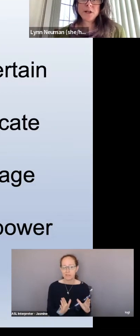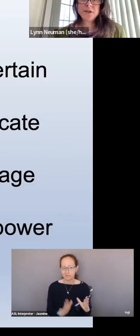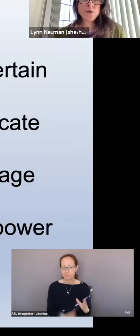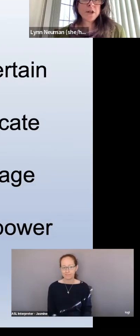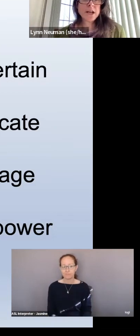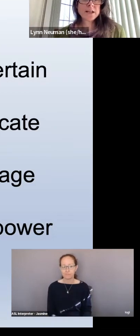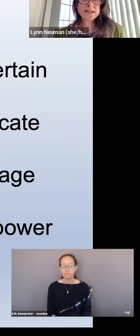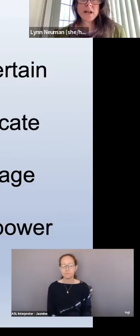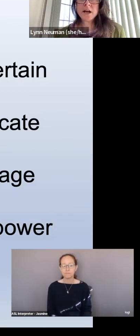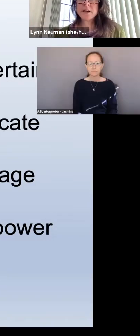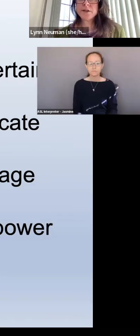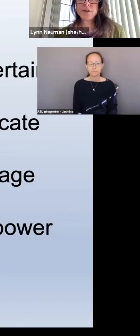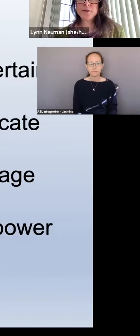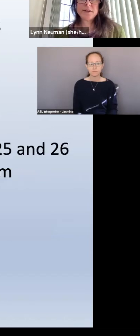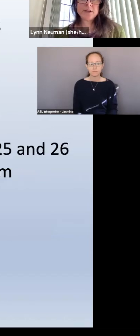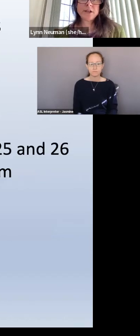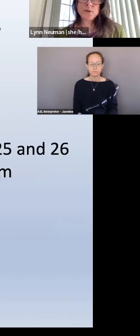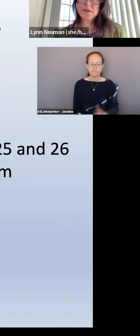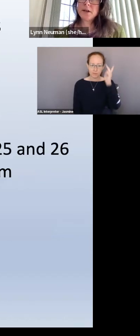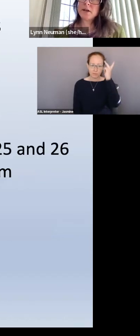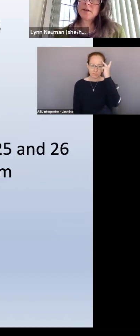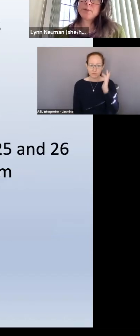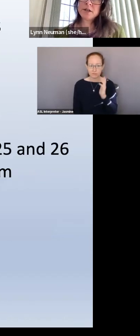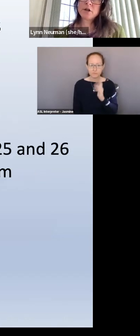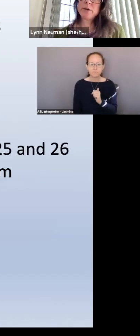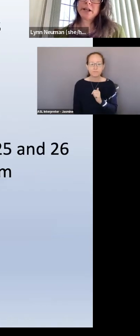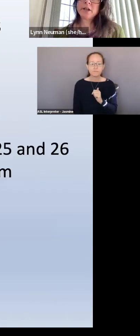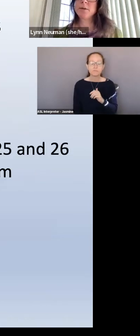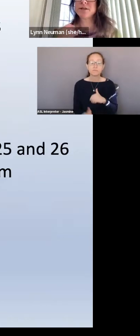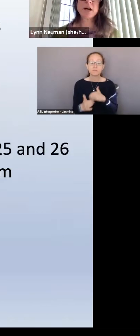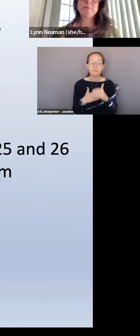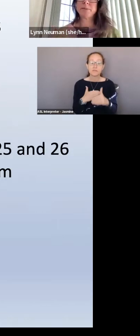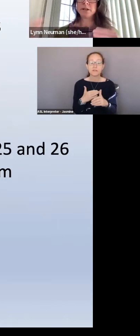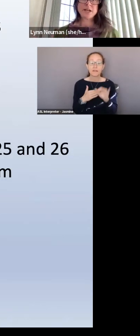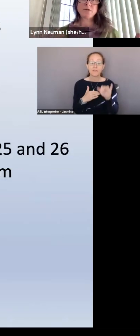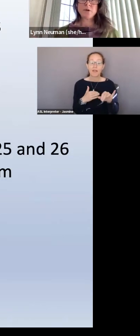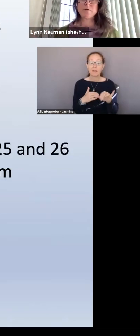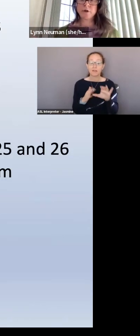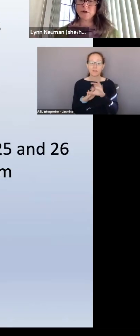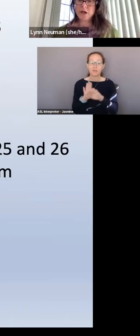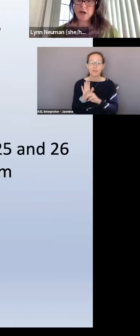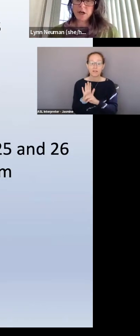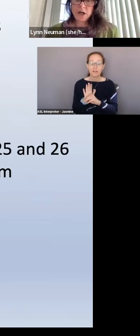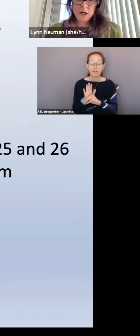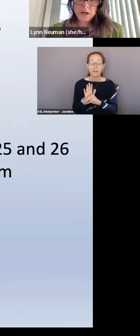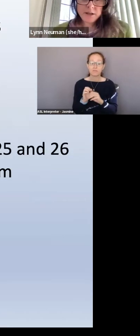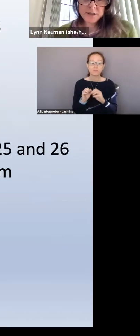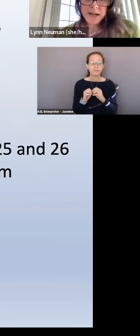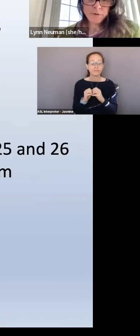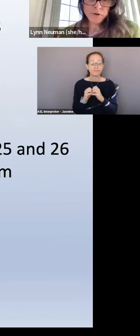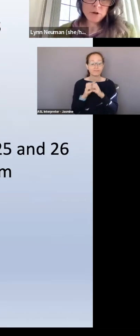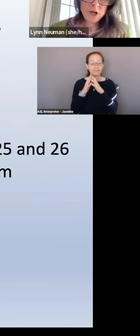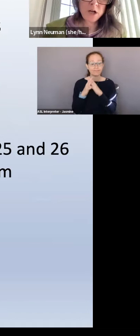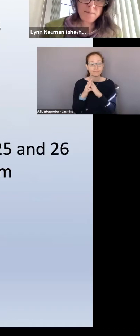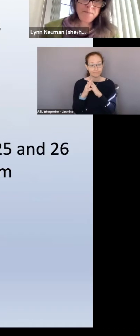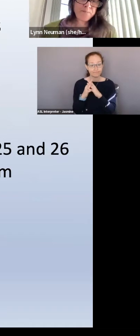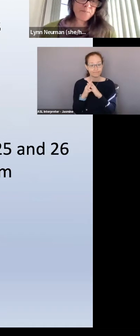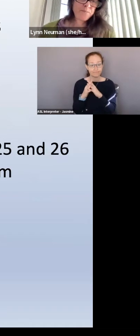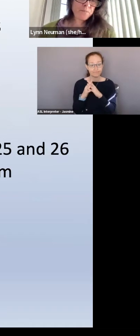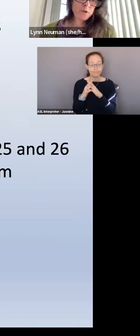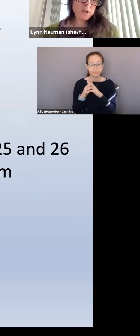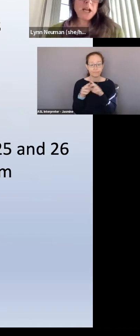So let's go to the next slide. So that was a curriculum that was kind of built out over